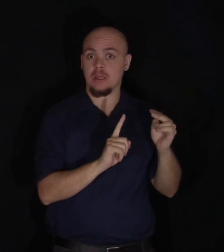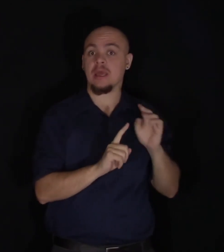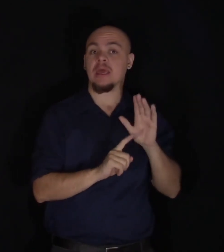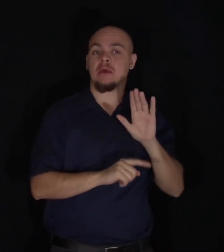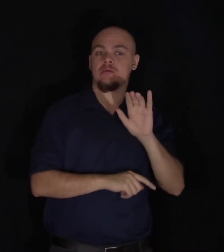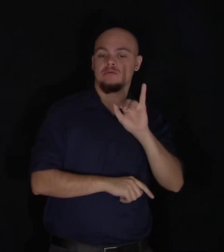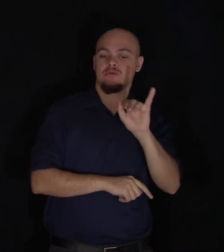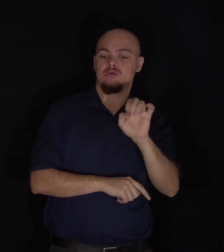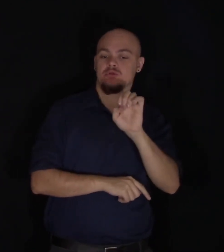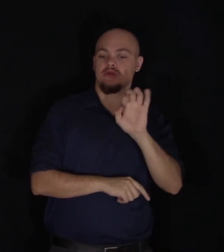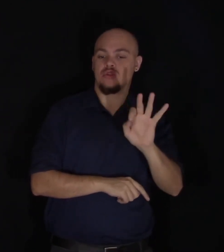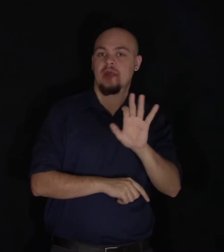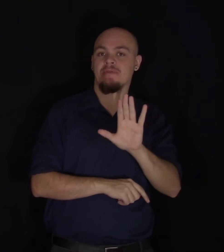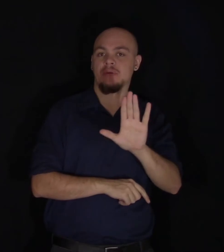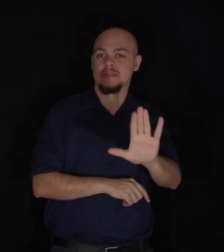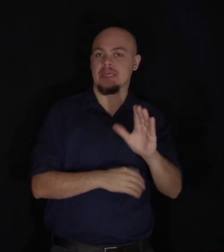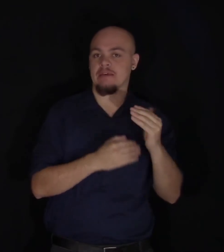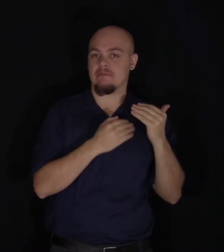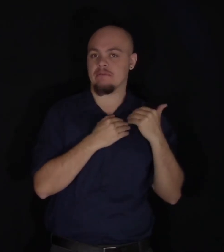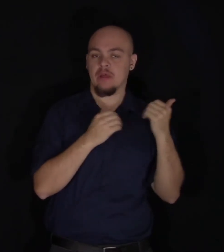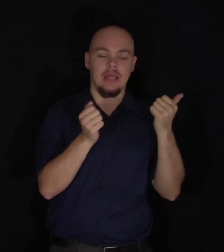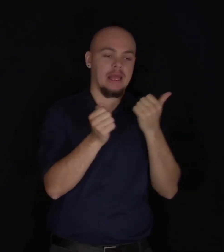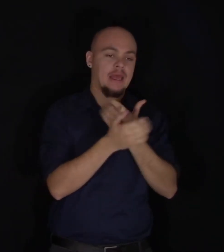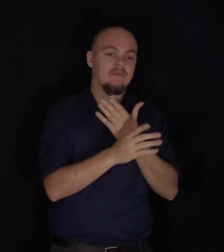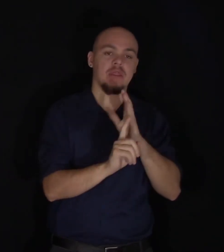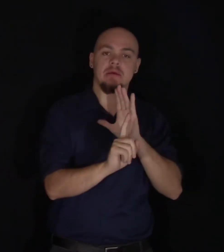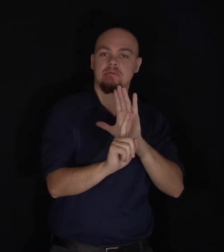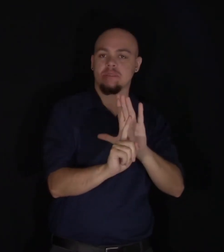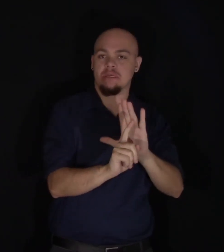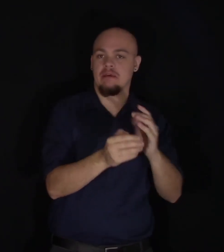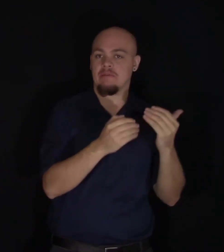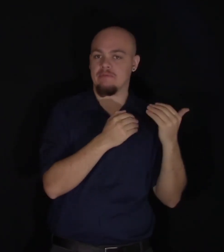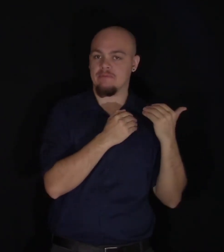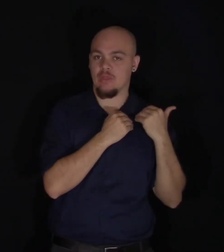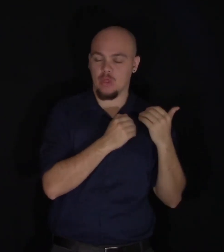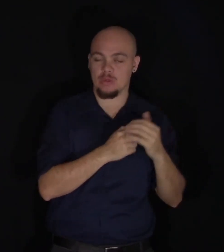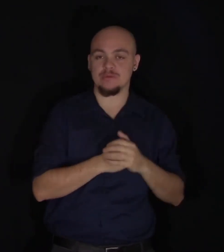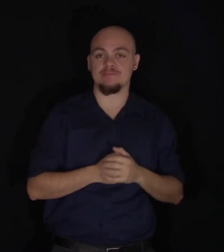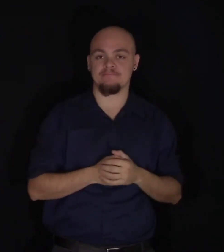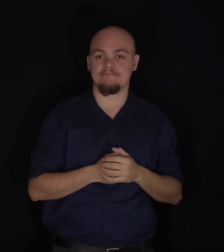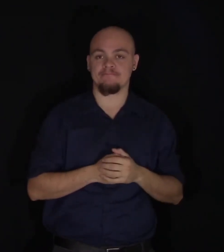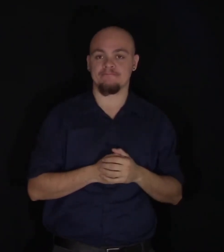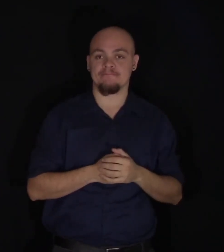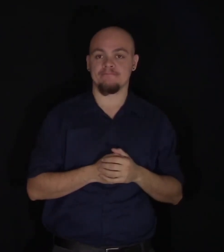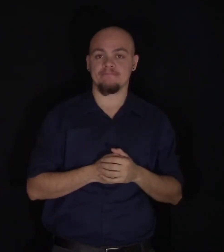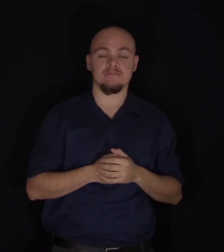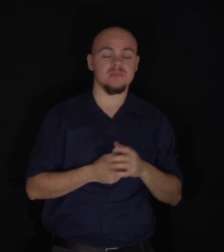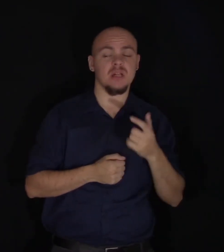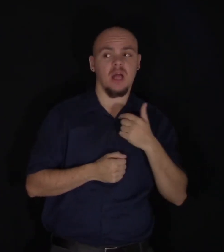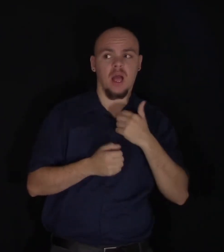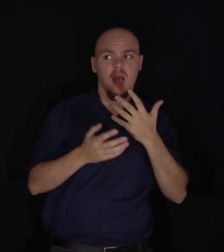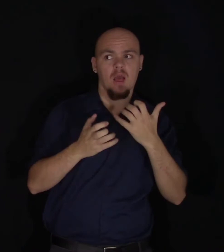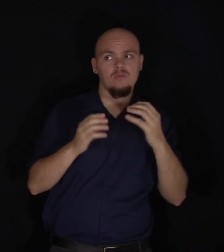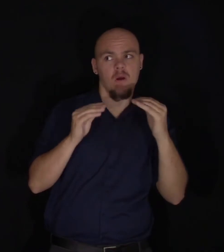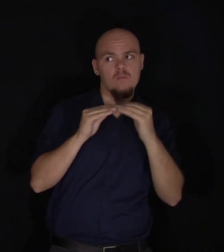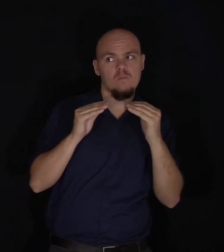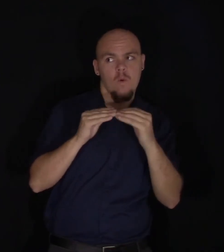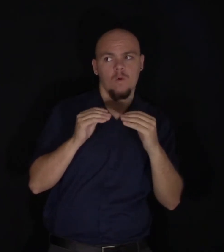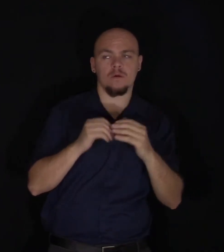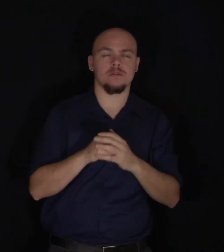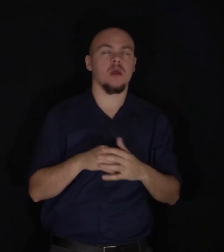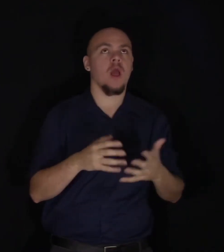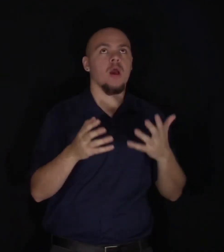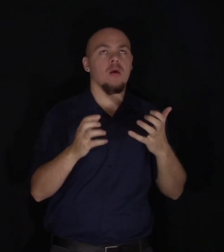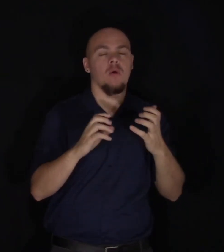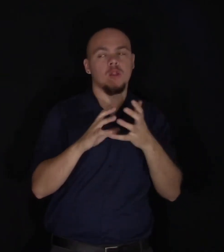Jeff's fault. Everything was all Jeff's fault. I deserve more, she said. So much